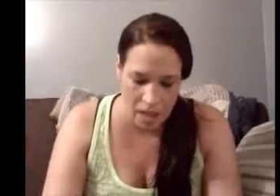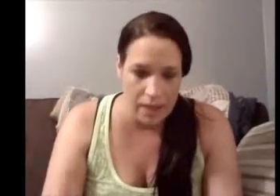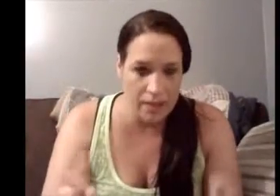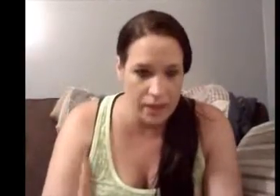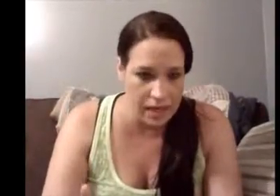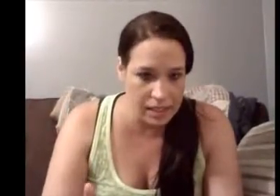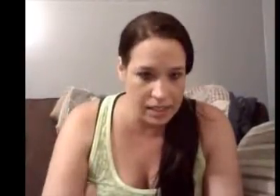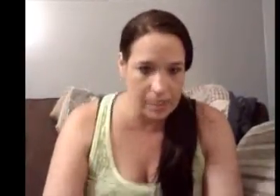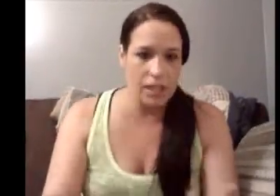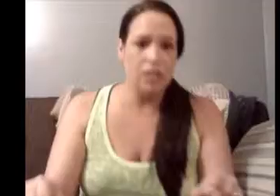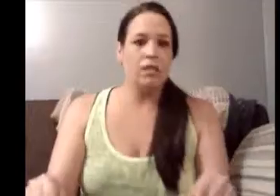This.